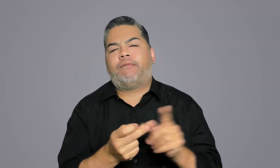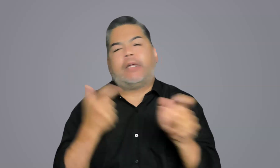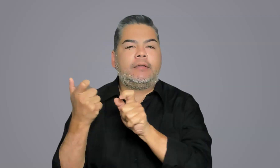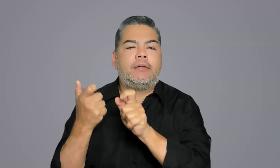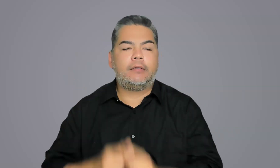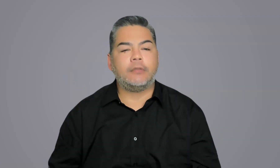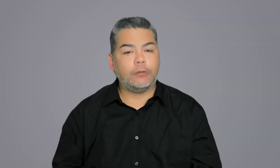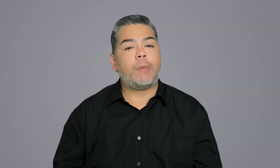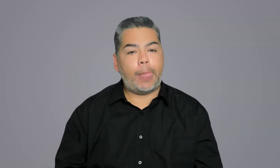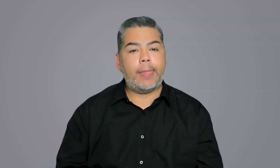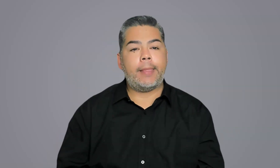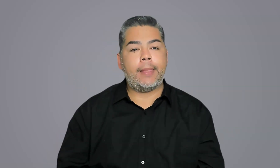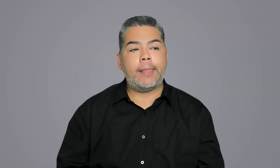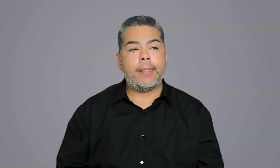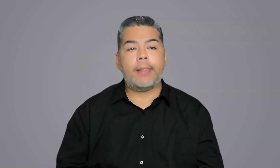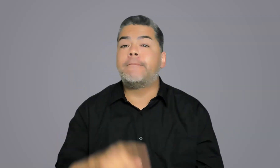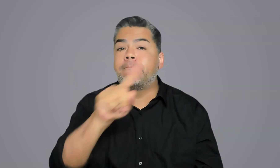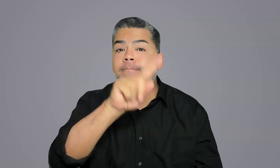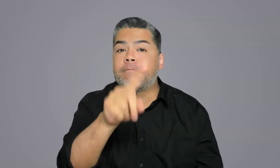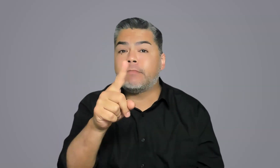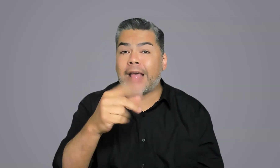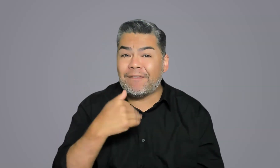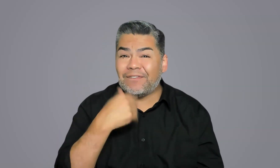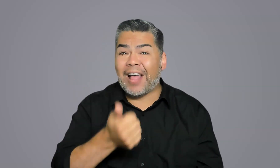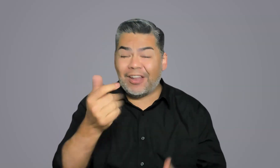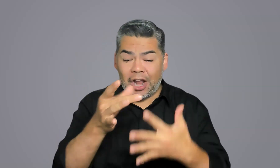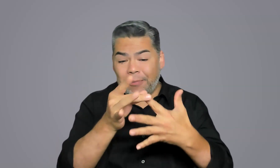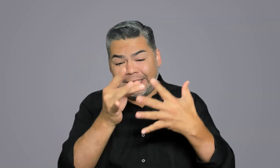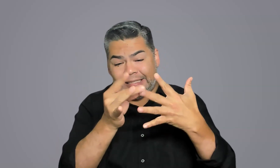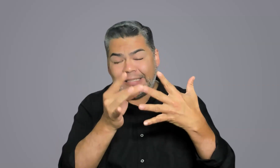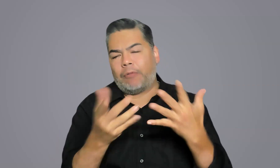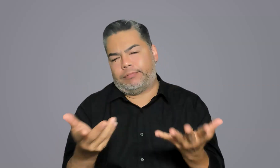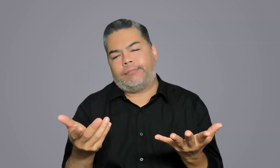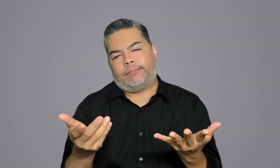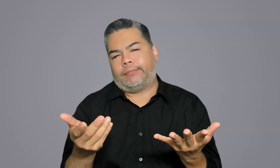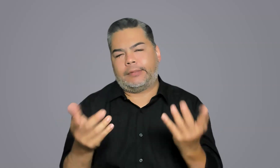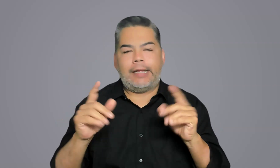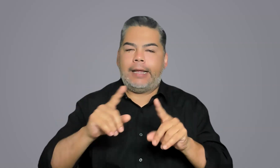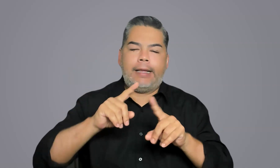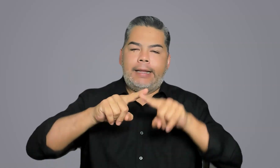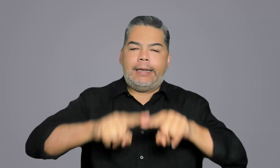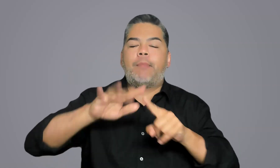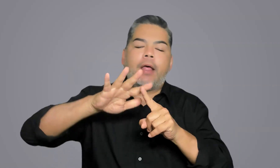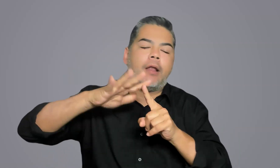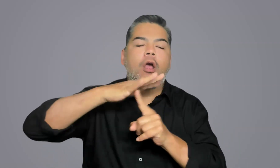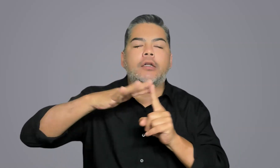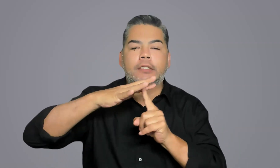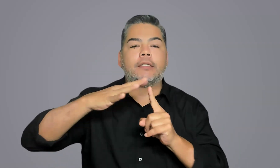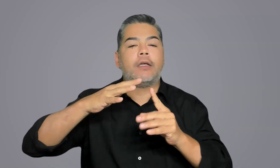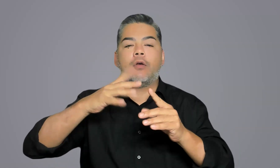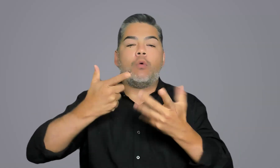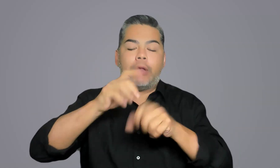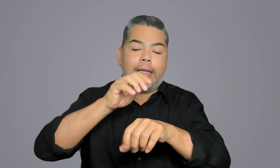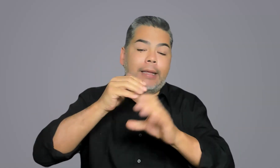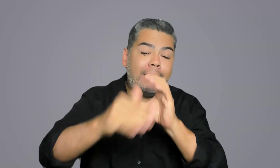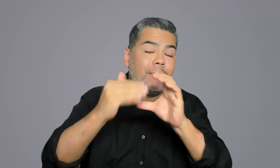Are there other options? Of course there are. Depending on the context, what you're doing and what you're working on, you might be sending an email. Just